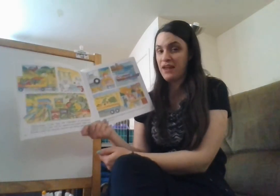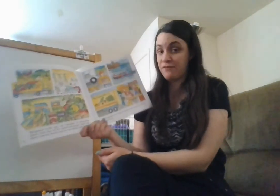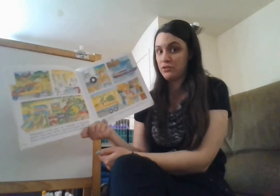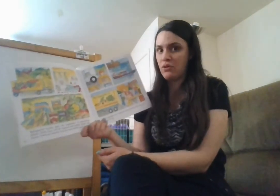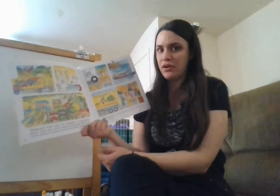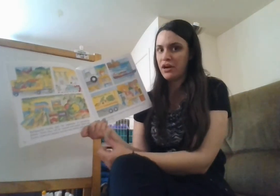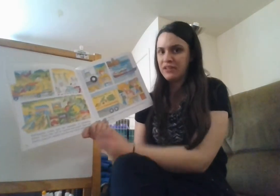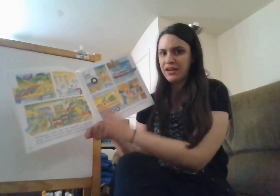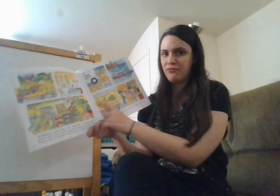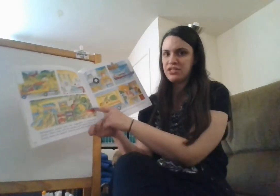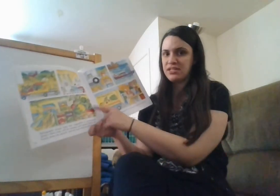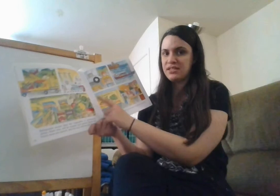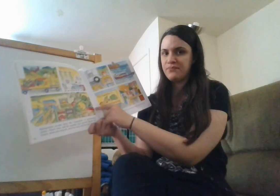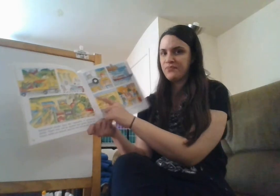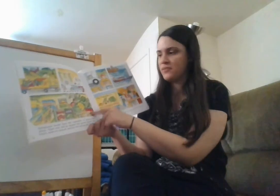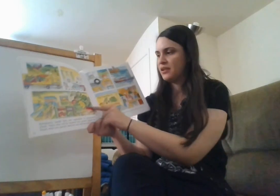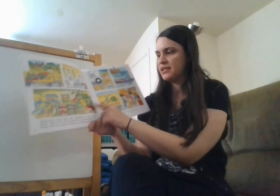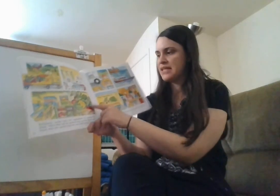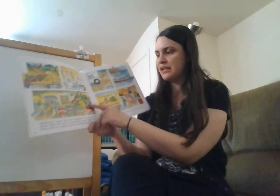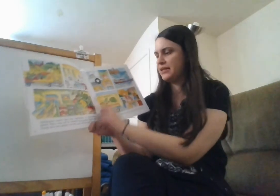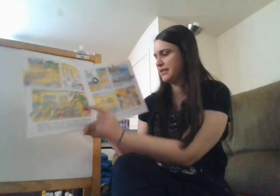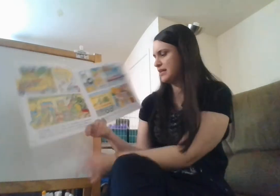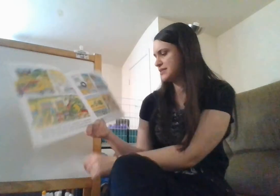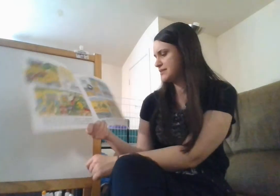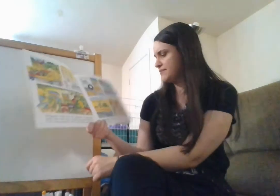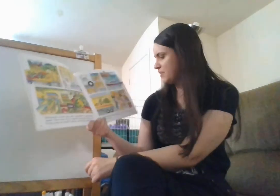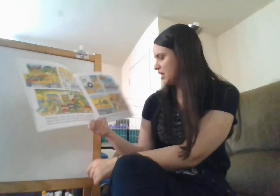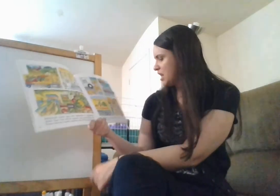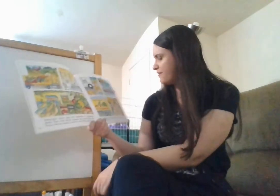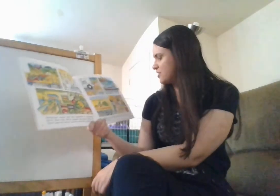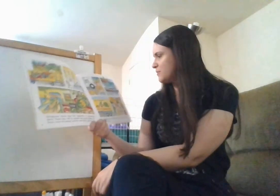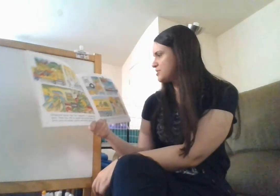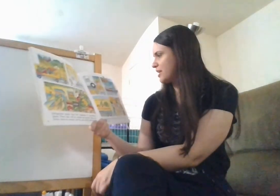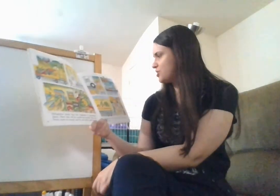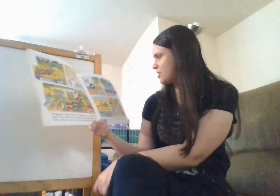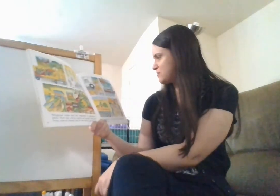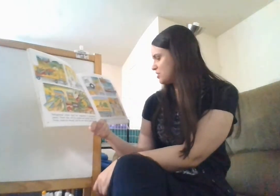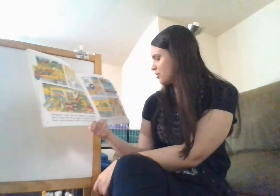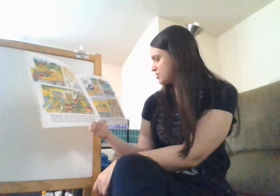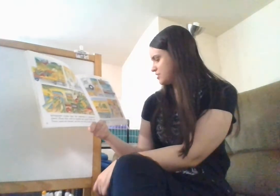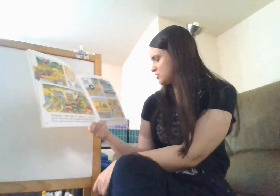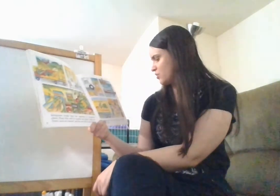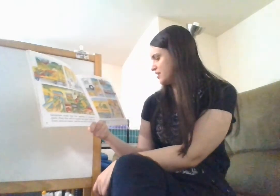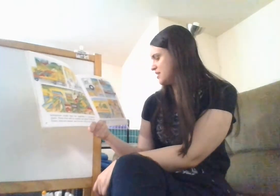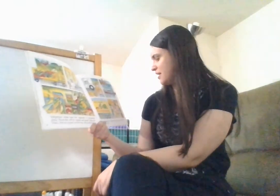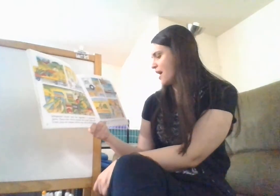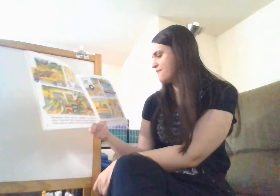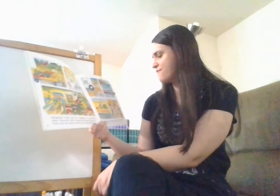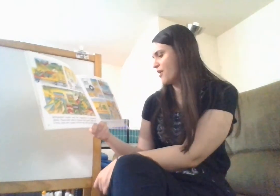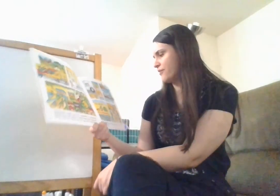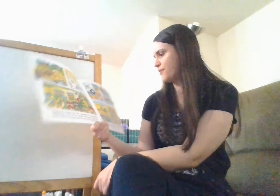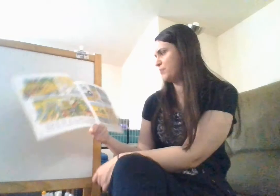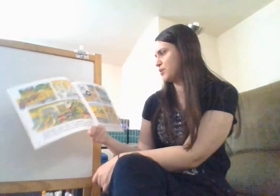for longer than if we just sell it like this. The vegetables are then shipped to the grocery store near and far for people to